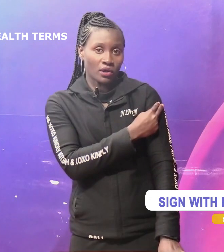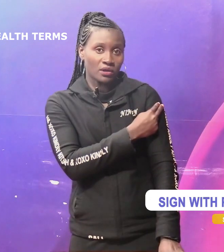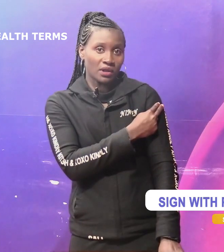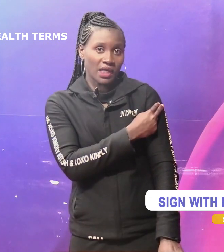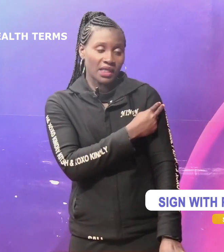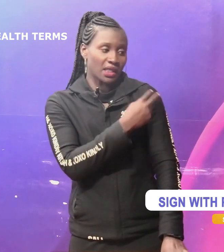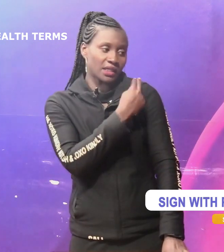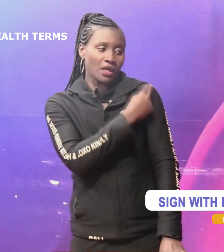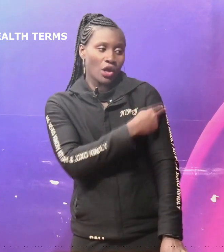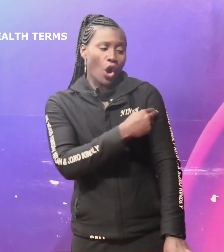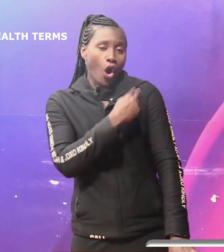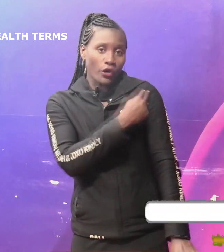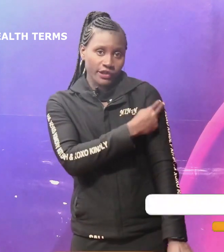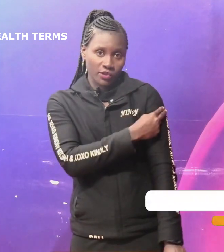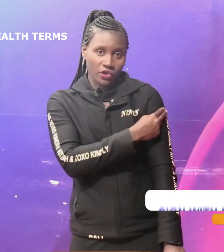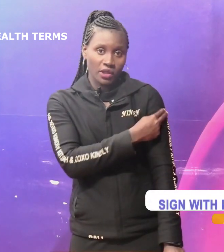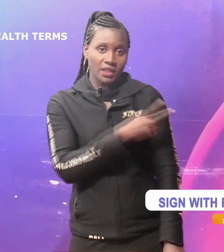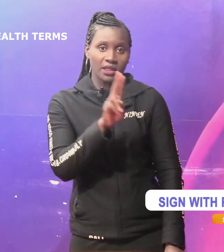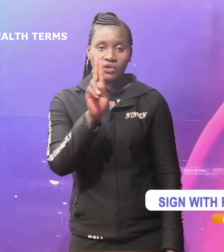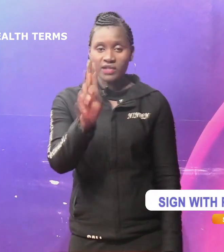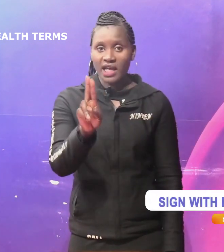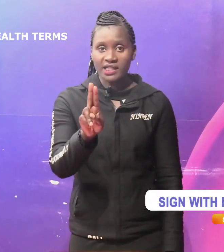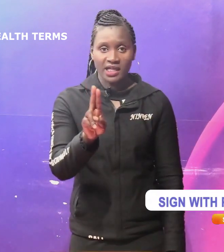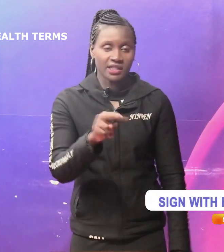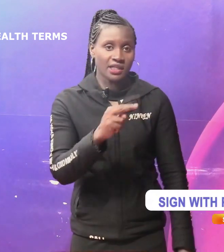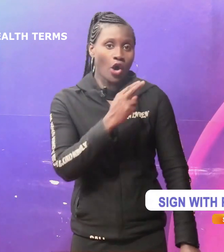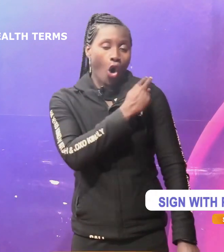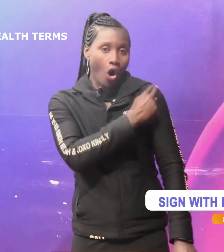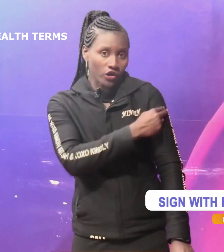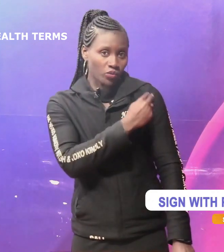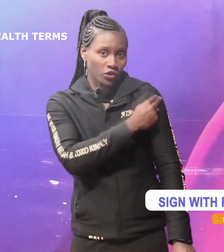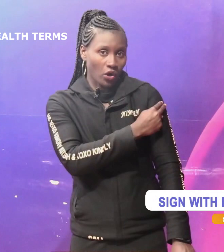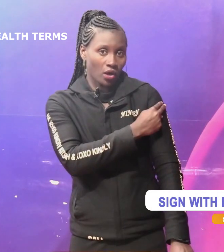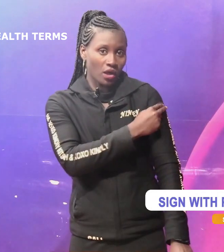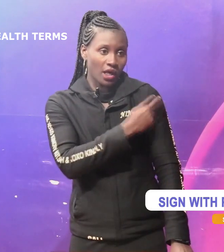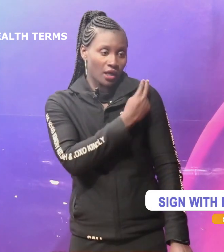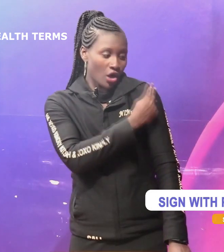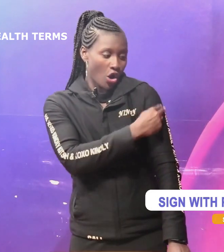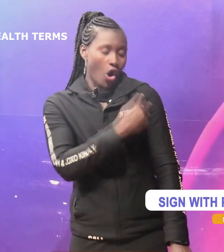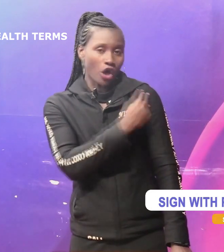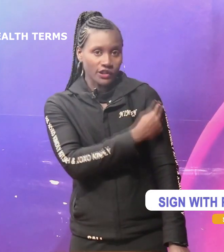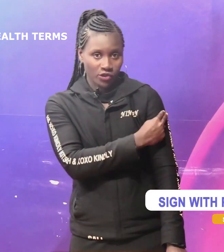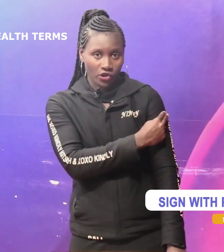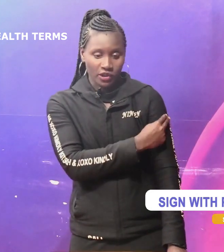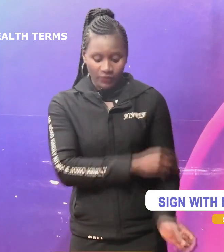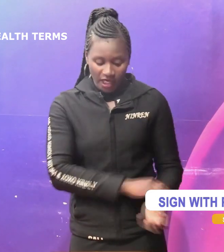like this. Hospital, using a letter H. Hospital. Hospital. And